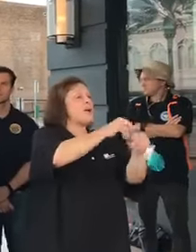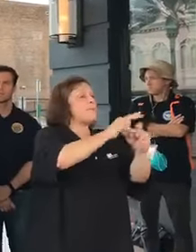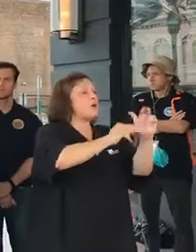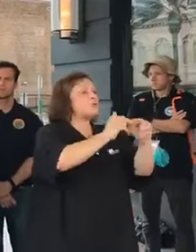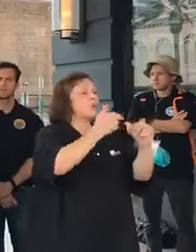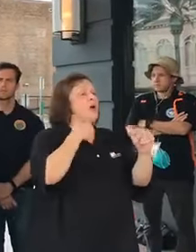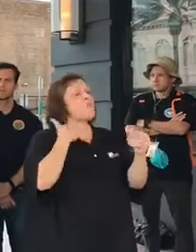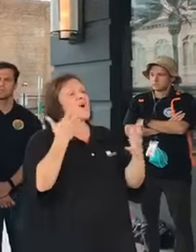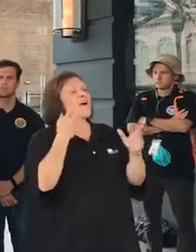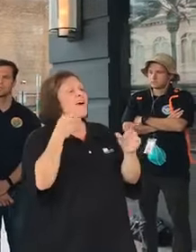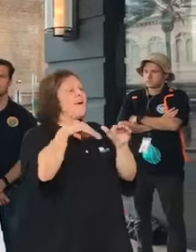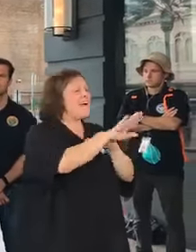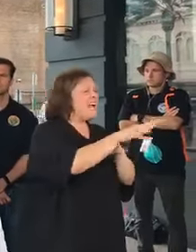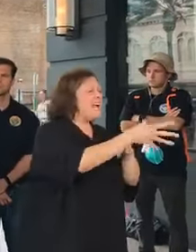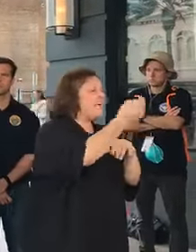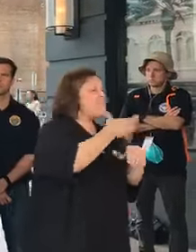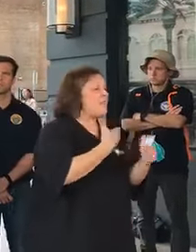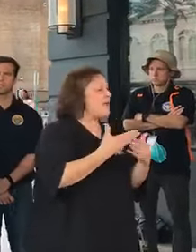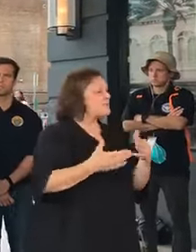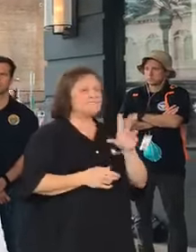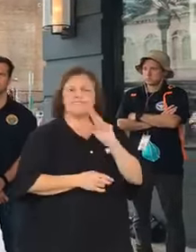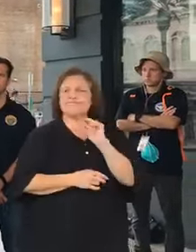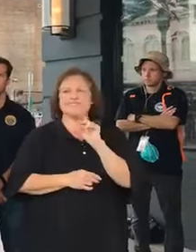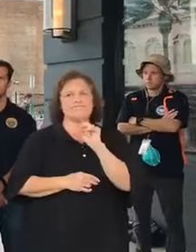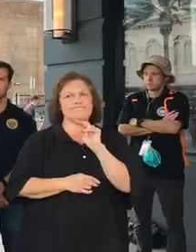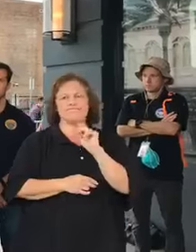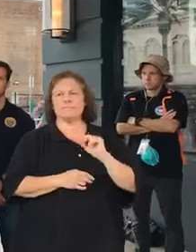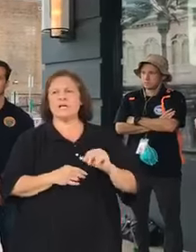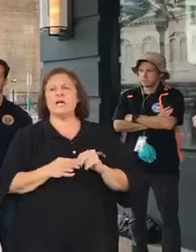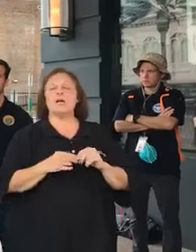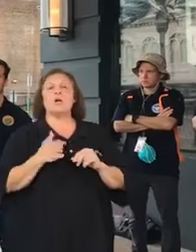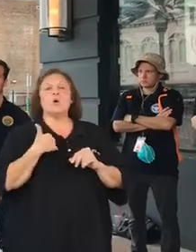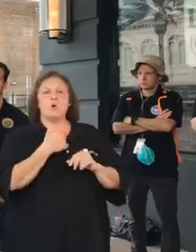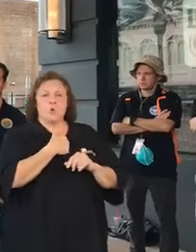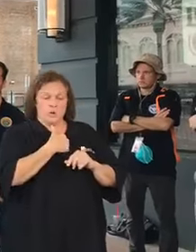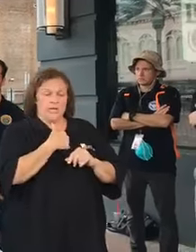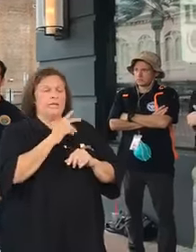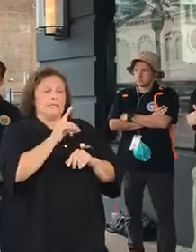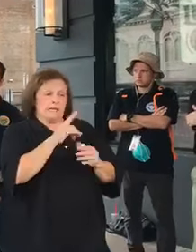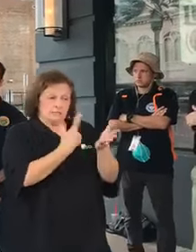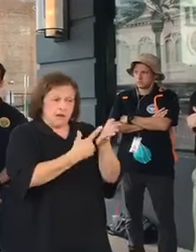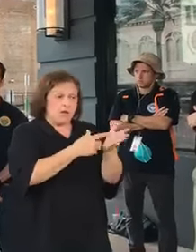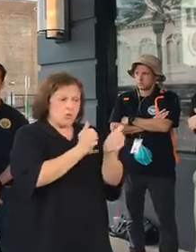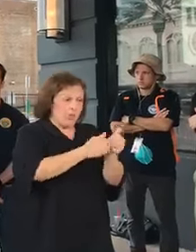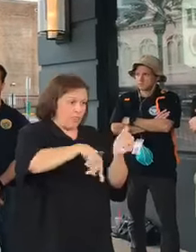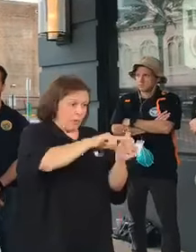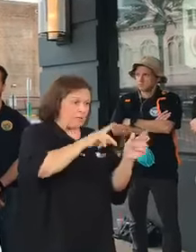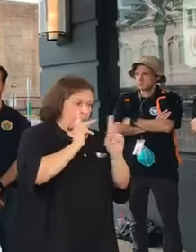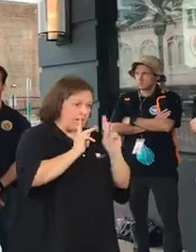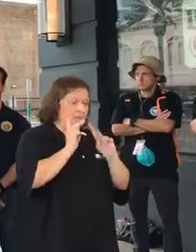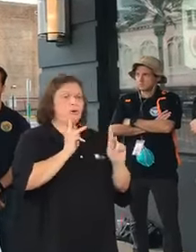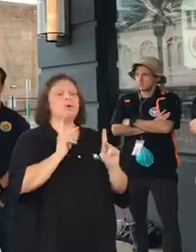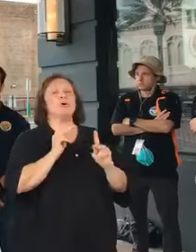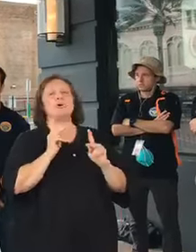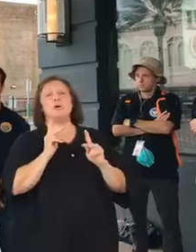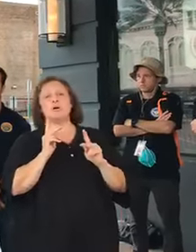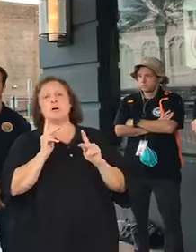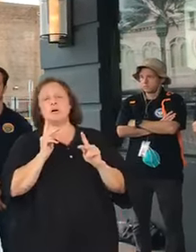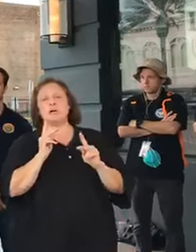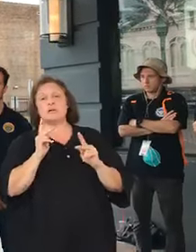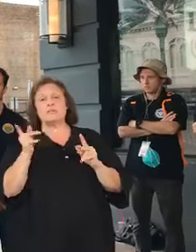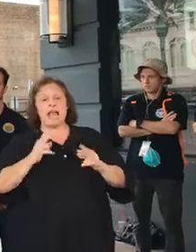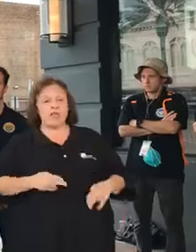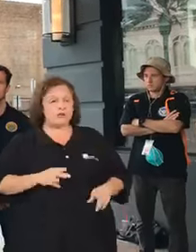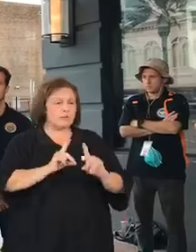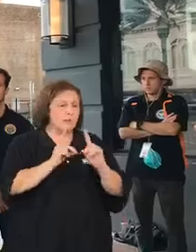will say this, we have worked very closely with people in these properties and help people get things that they need, either through the